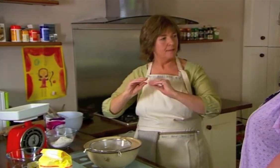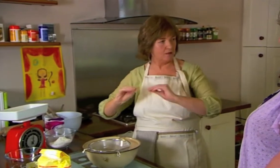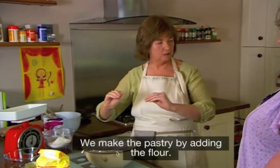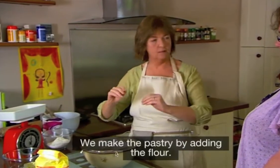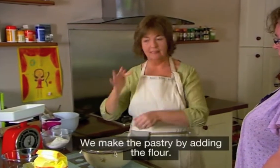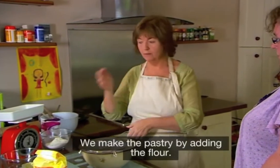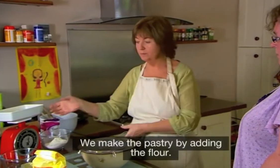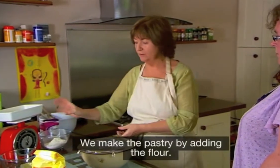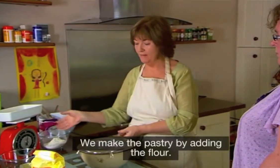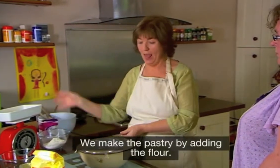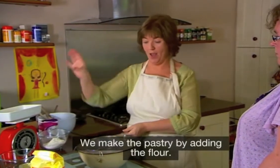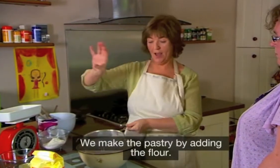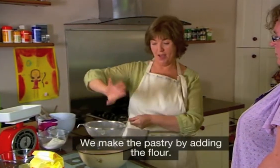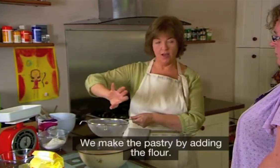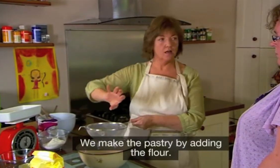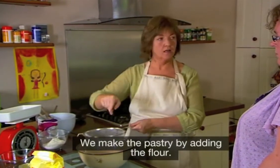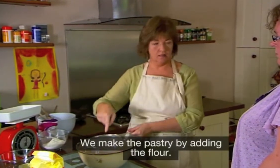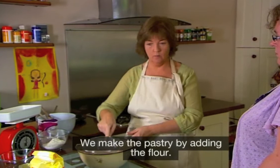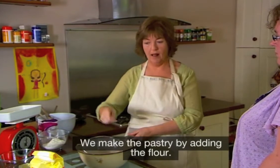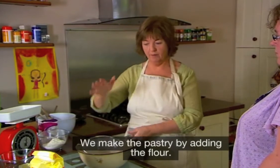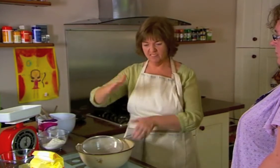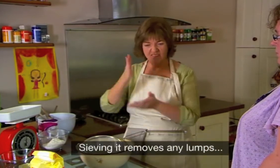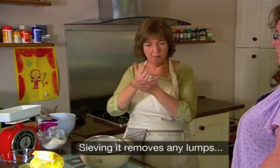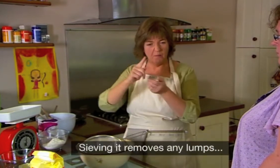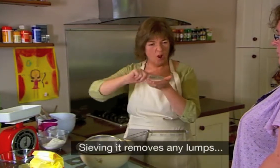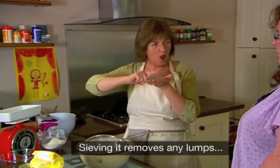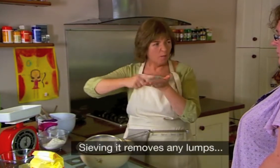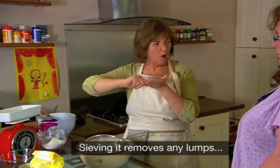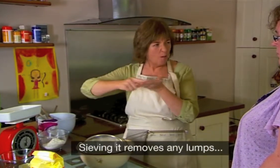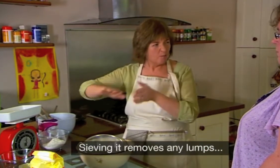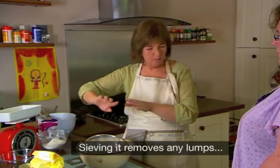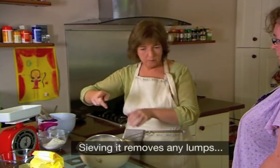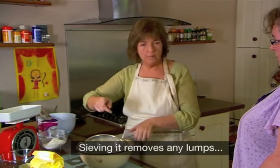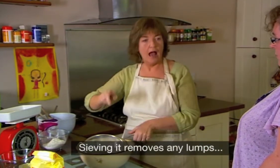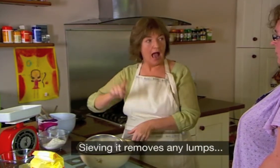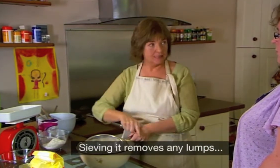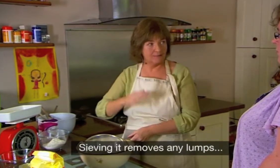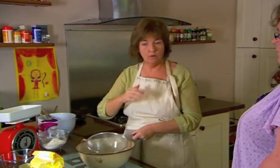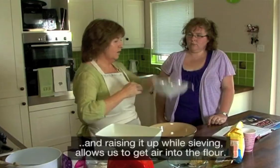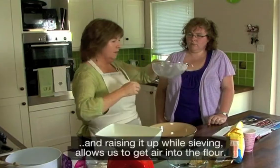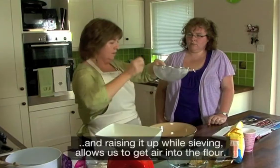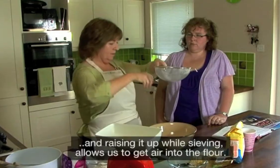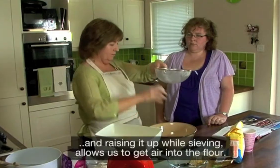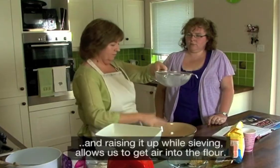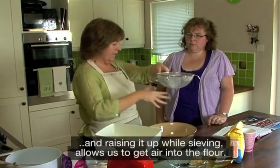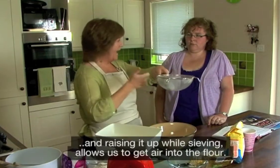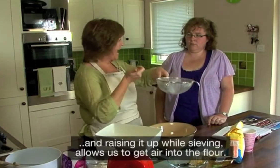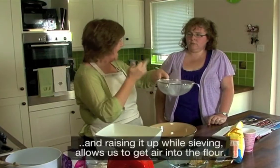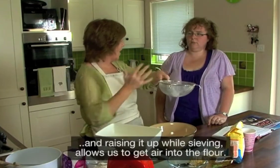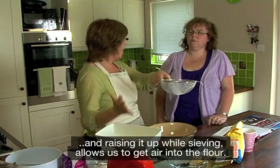We make the pastry by adding the flour. Sieving it removes any lumps, and raising it up while sieving